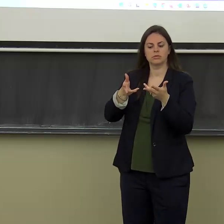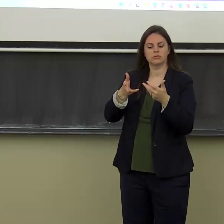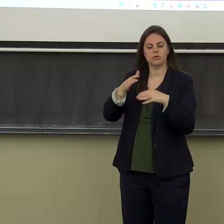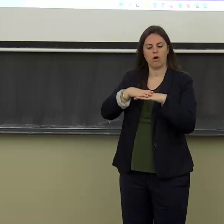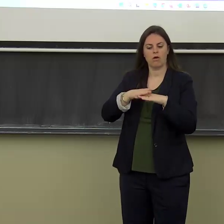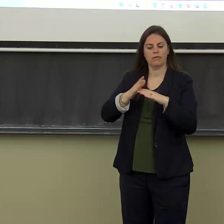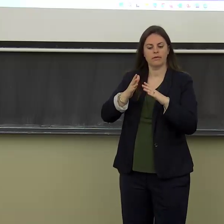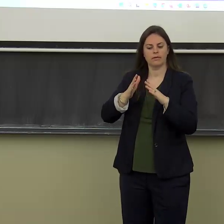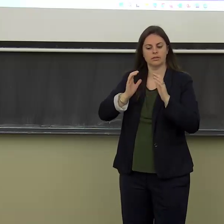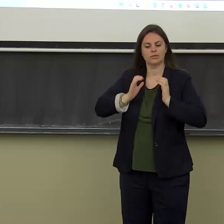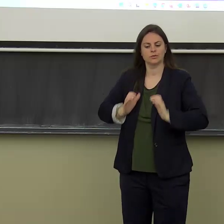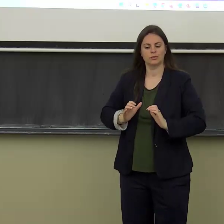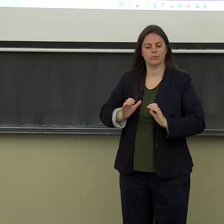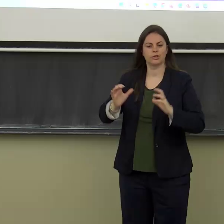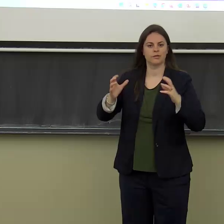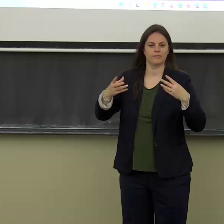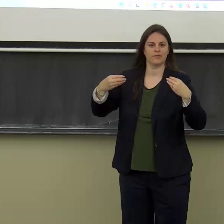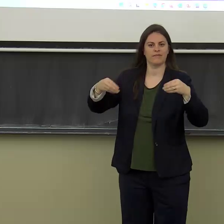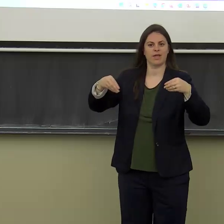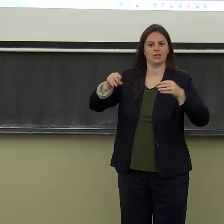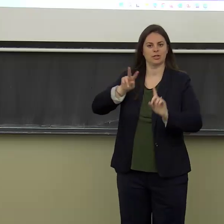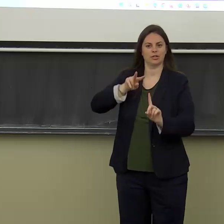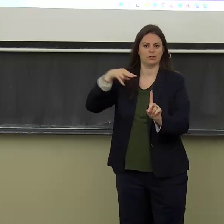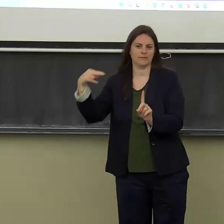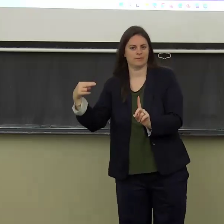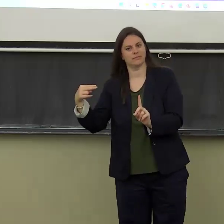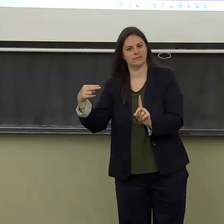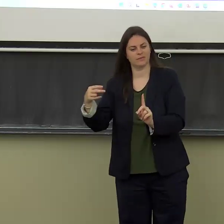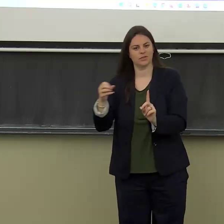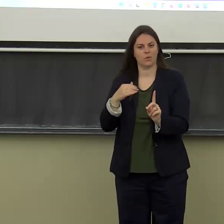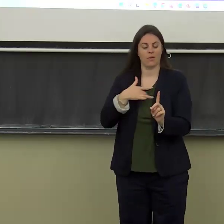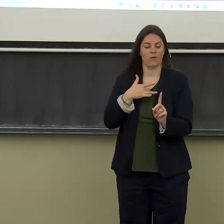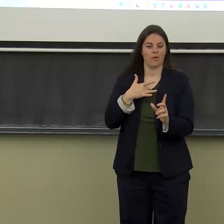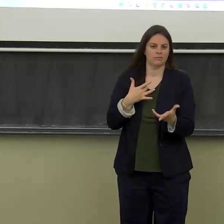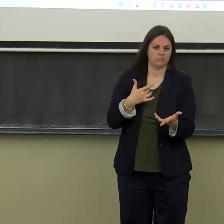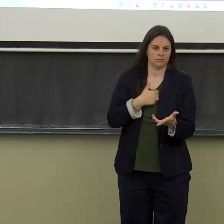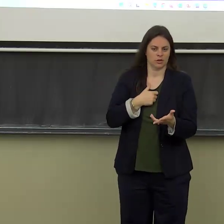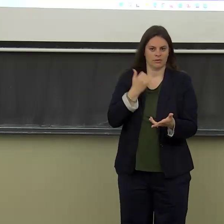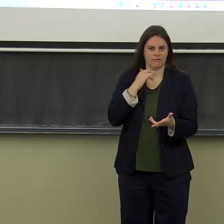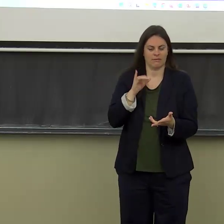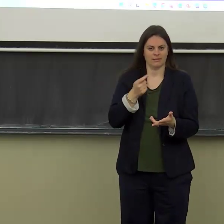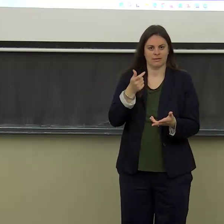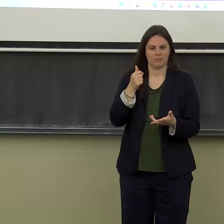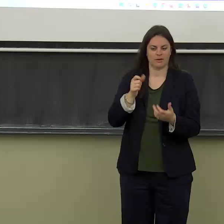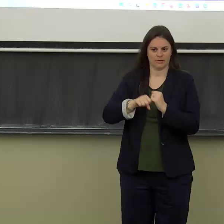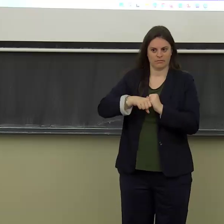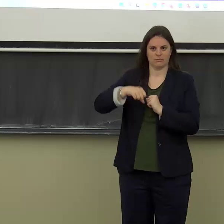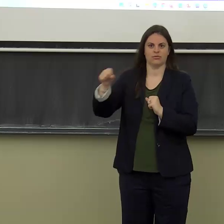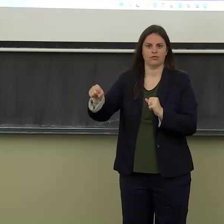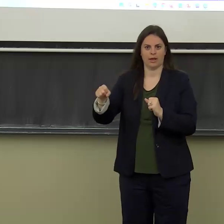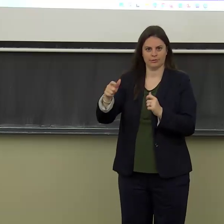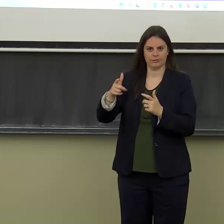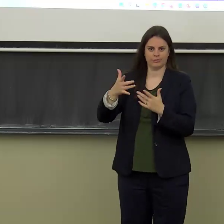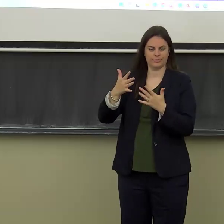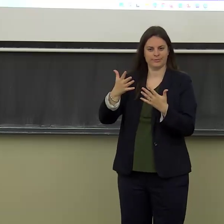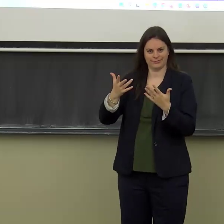vendor frame. And so I'm trying to think like, okay, if that feels like a stretch, where might we? So those are